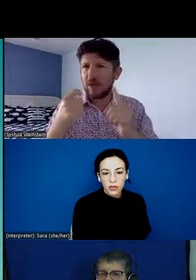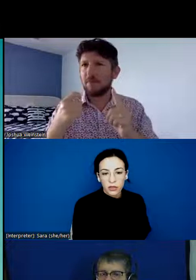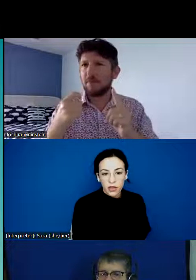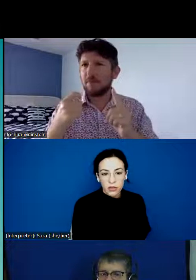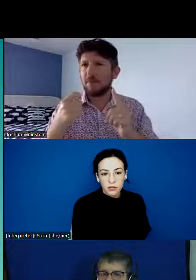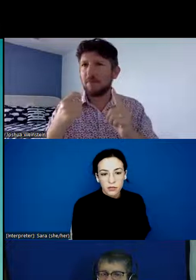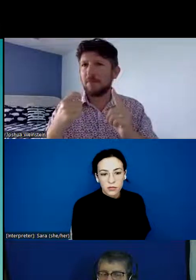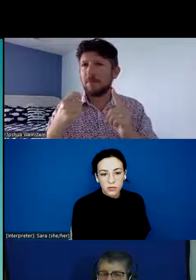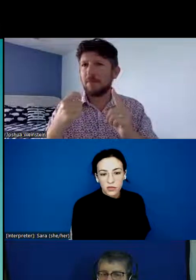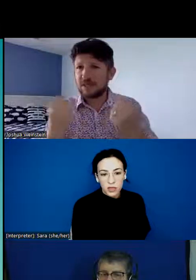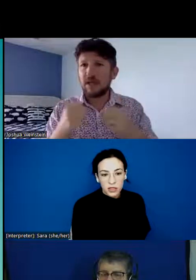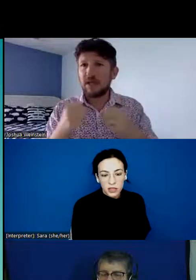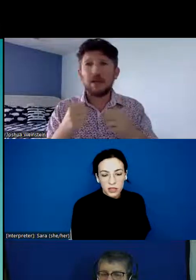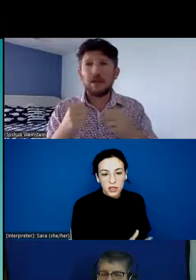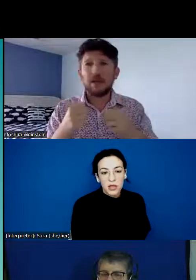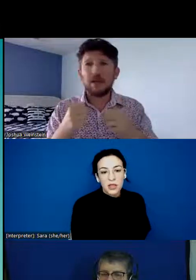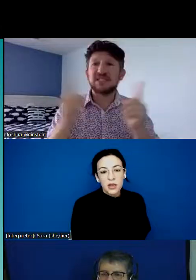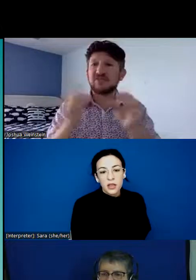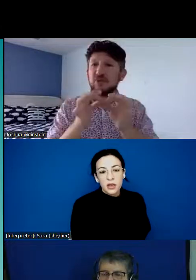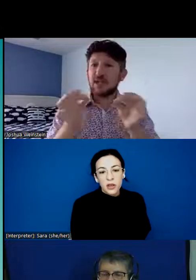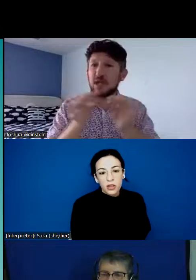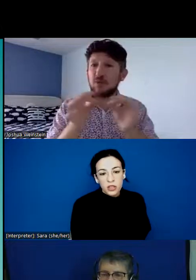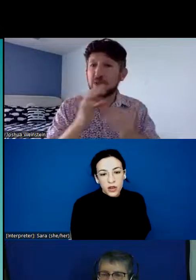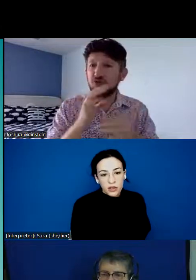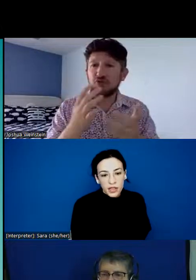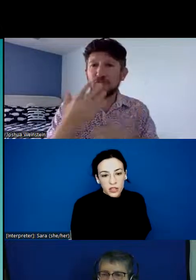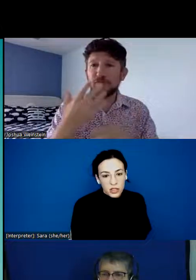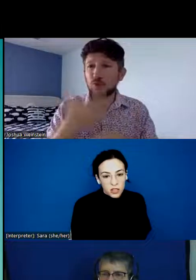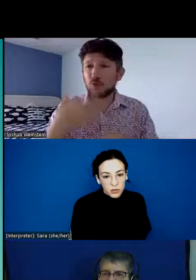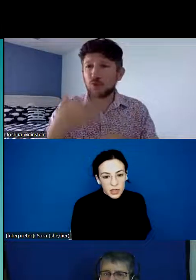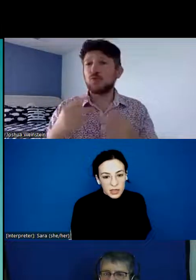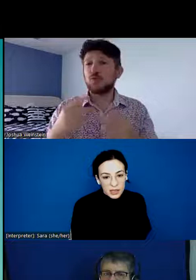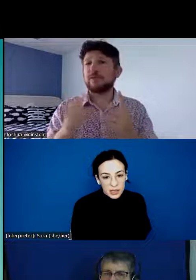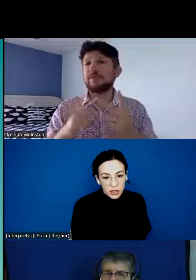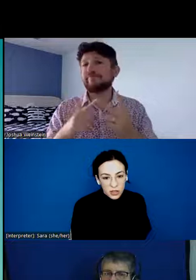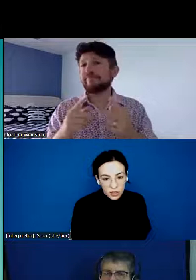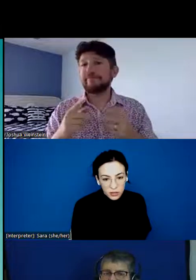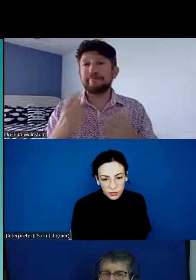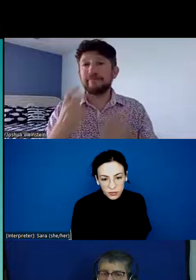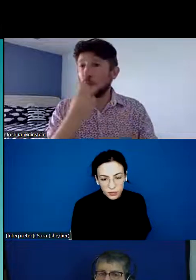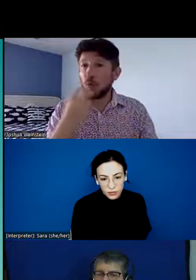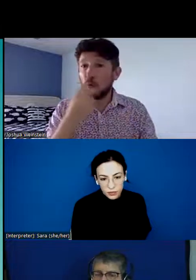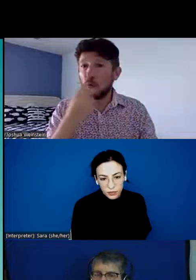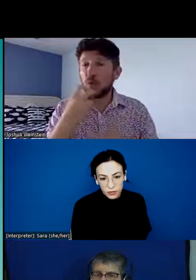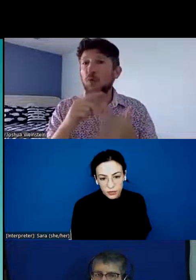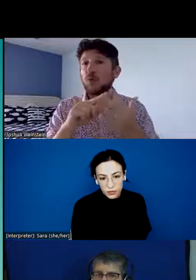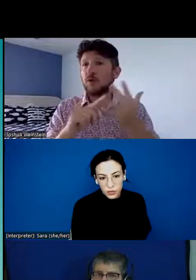types of development. These are all factors that should be considered,